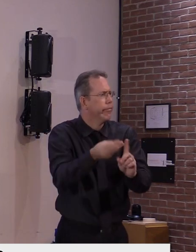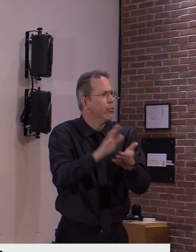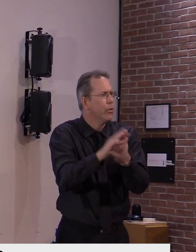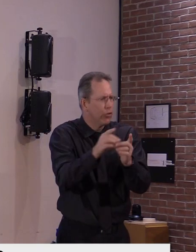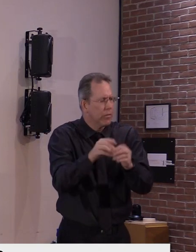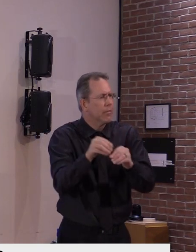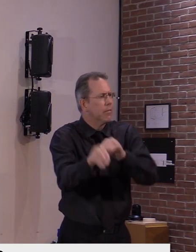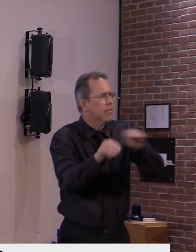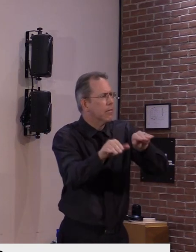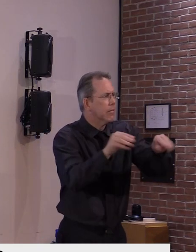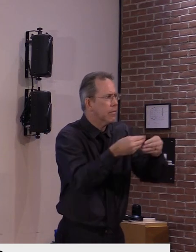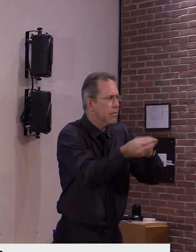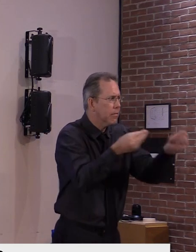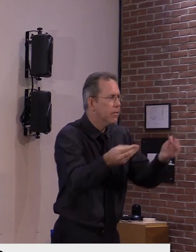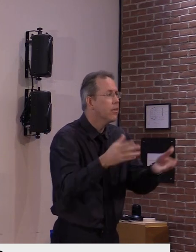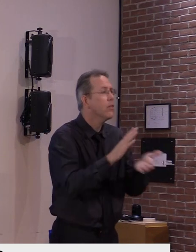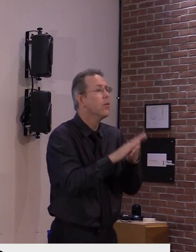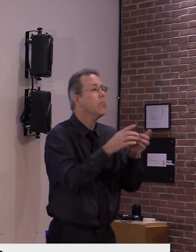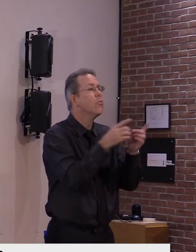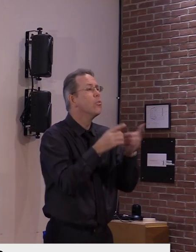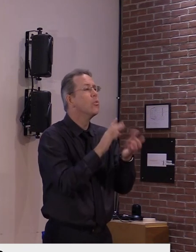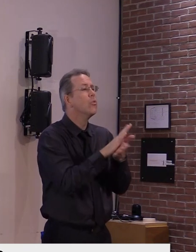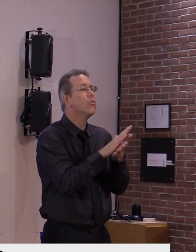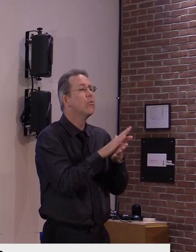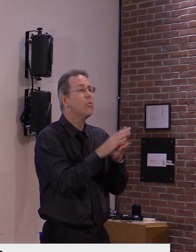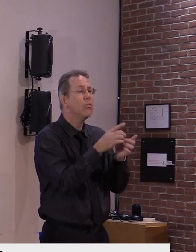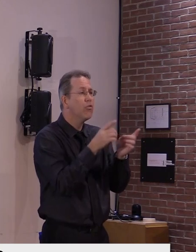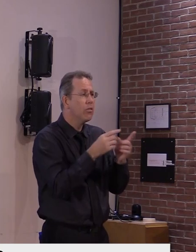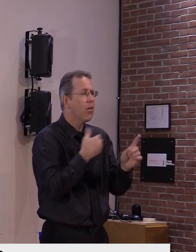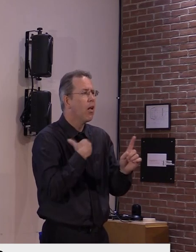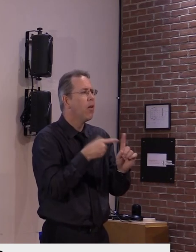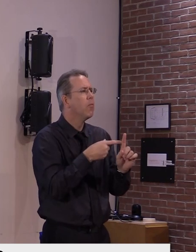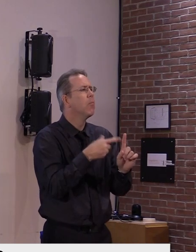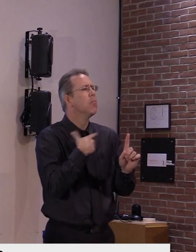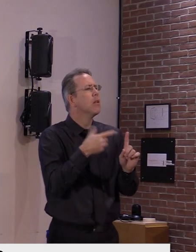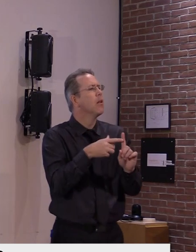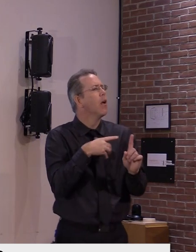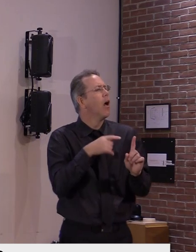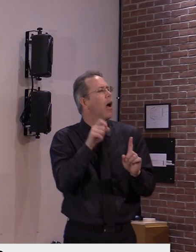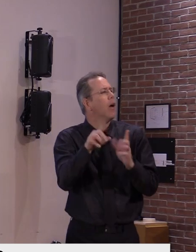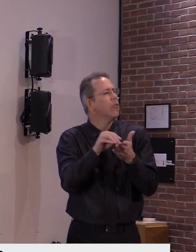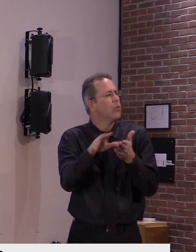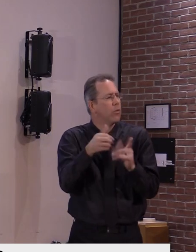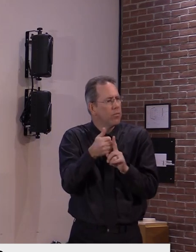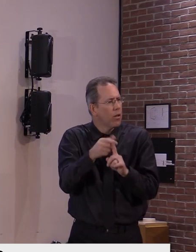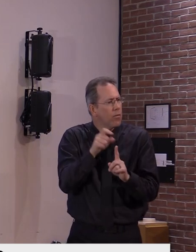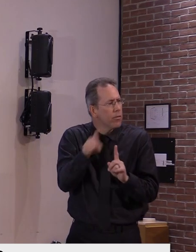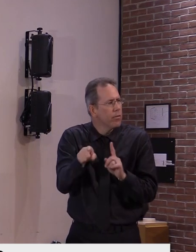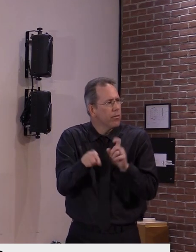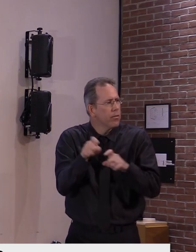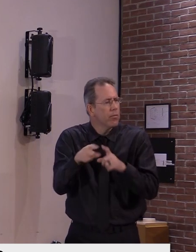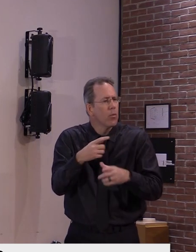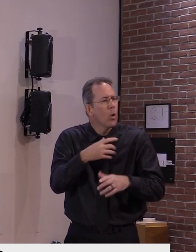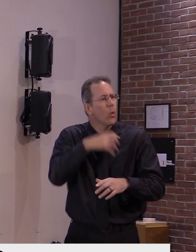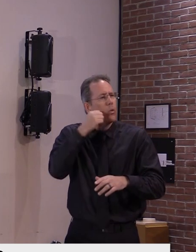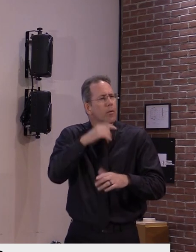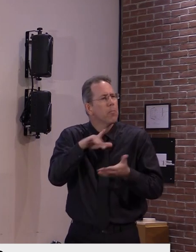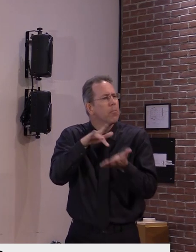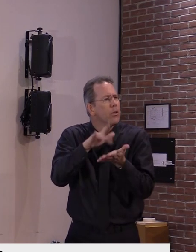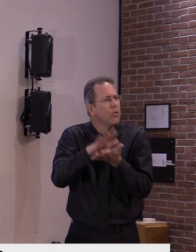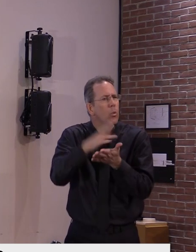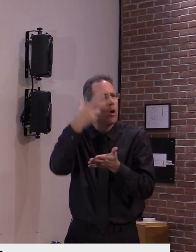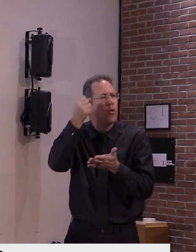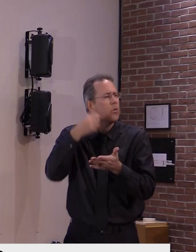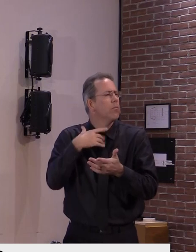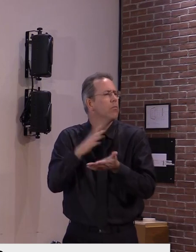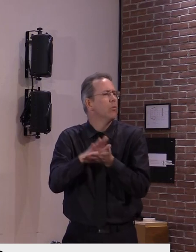with older students, we see the students themselves completing the health check, but it's more common that parents do that, particularly with the younger students. But it